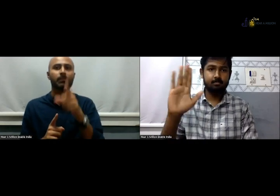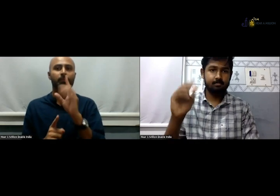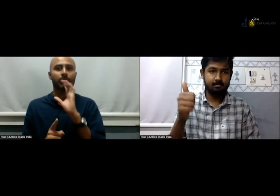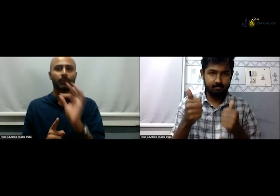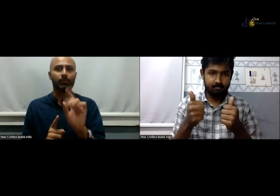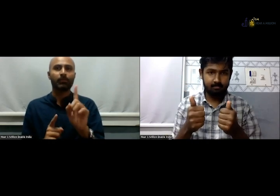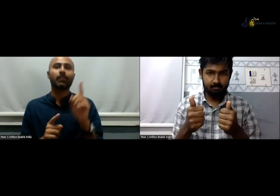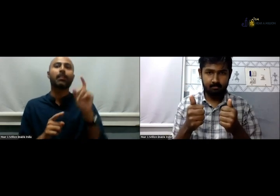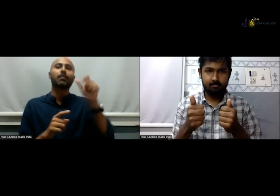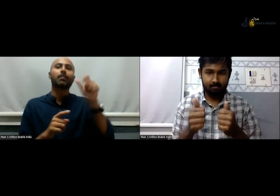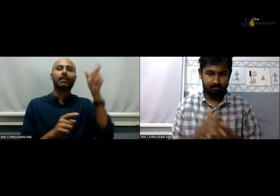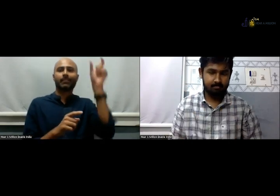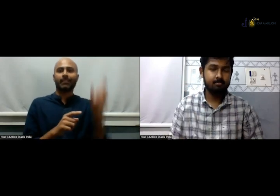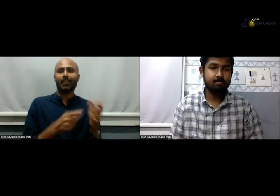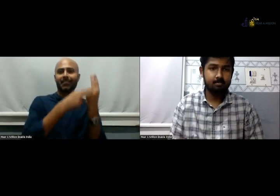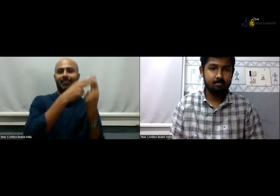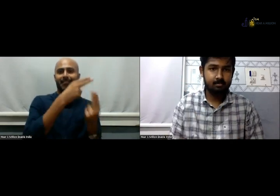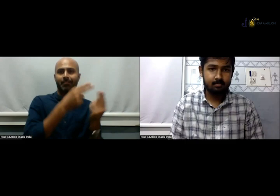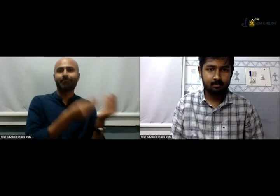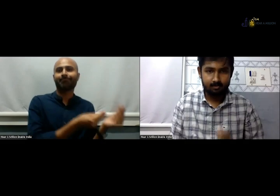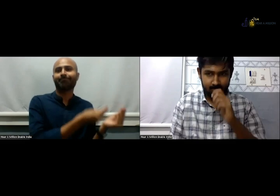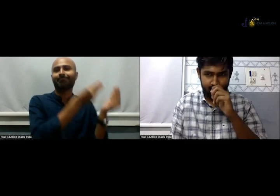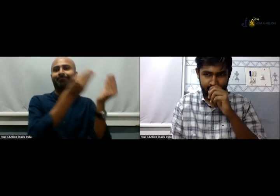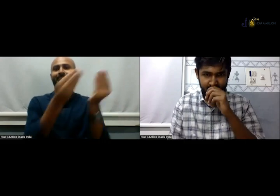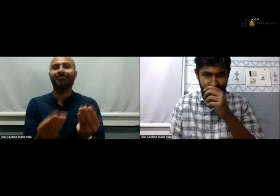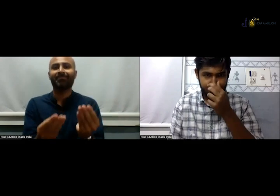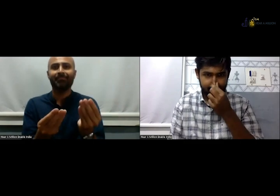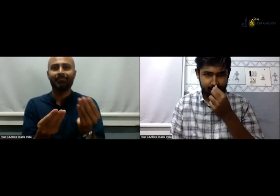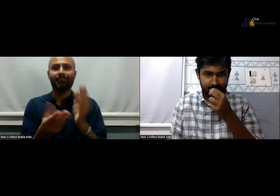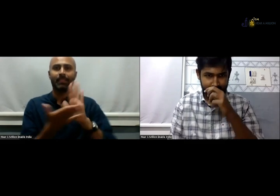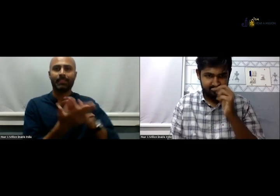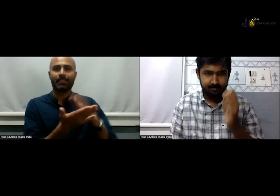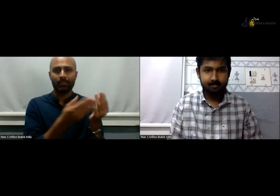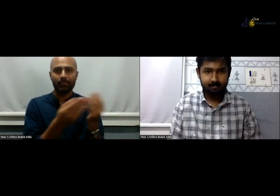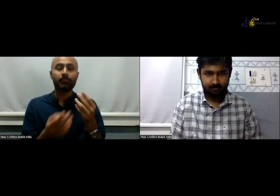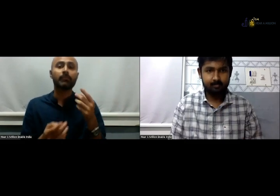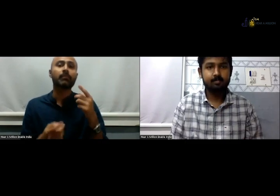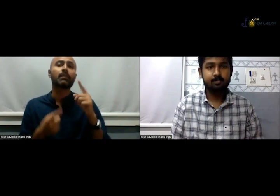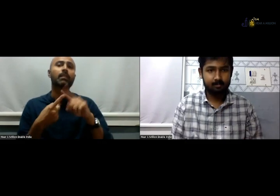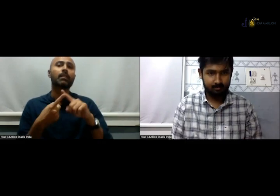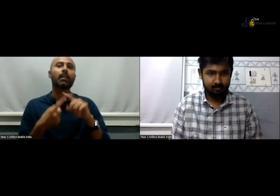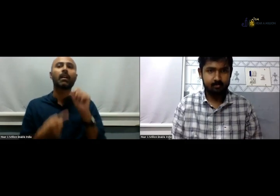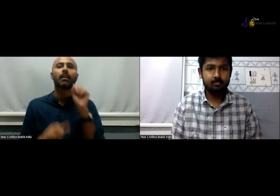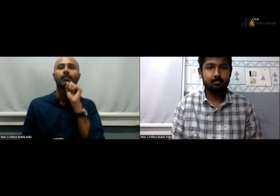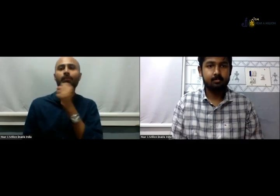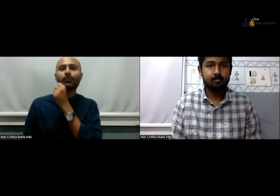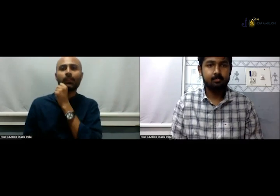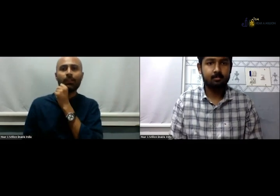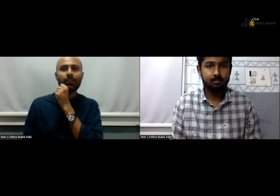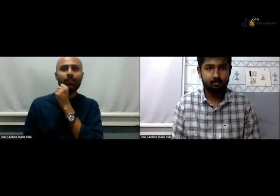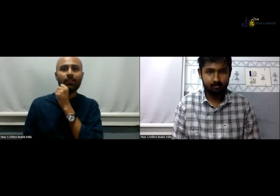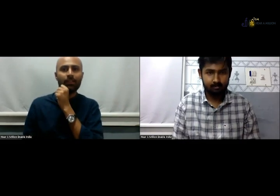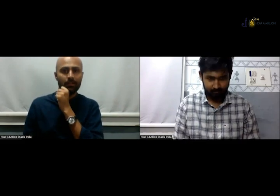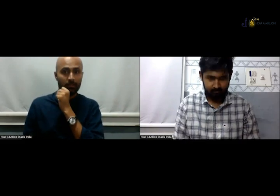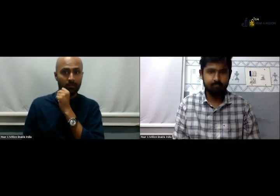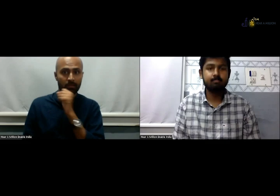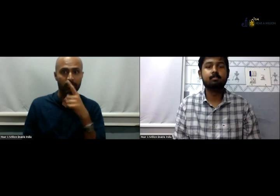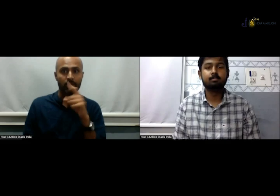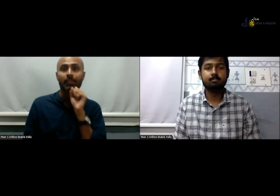now we have Deepak here. He will be talking on behalf of someone else,